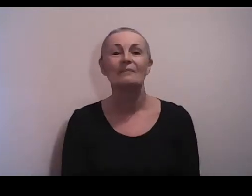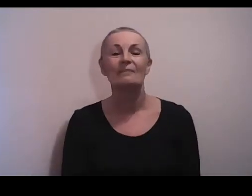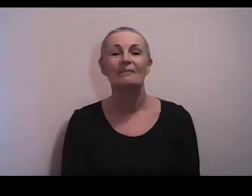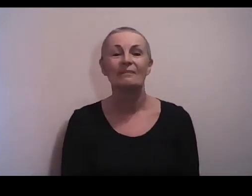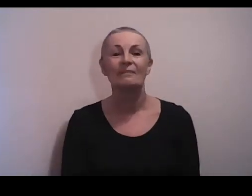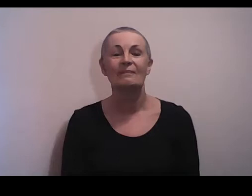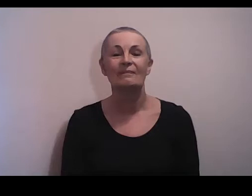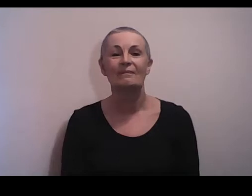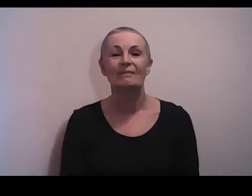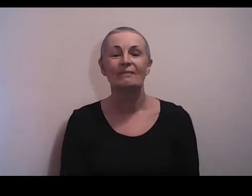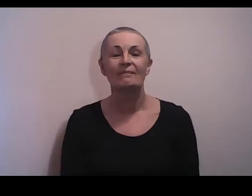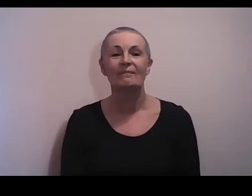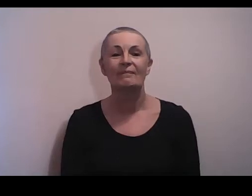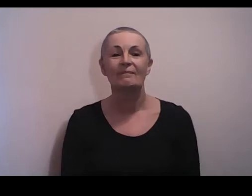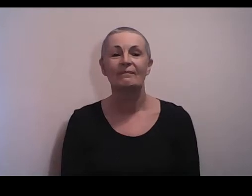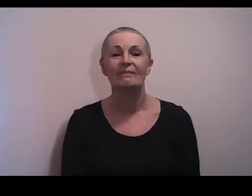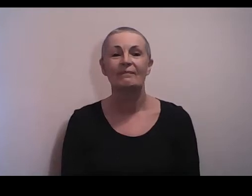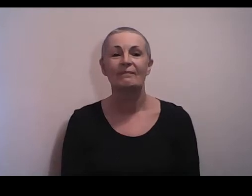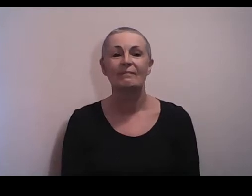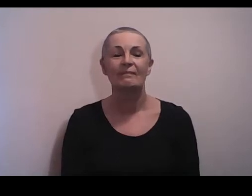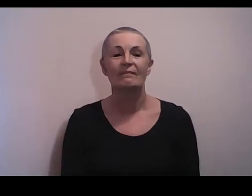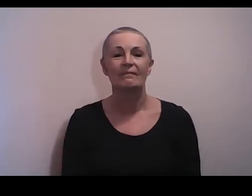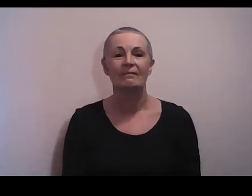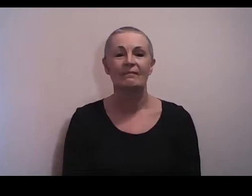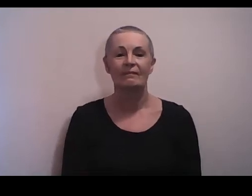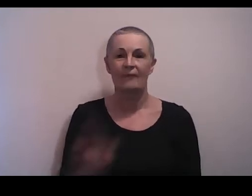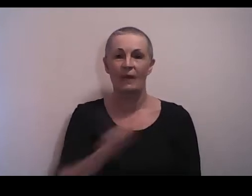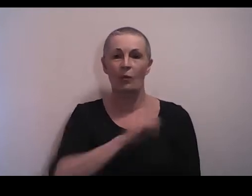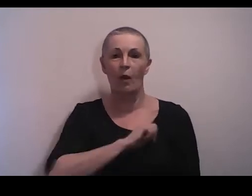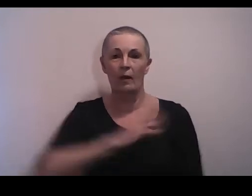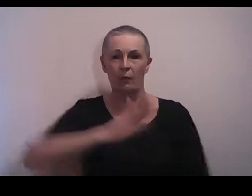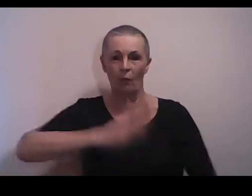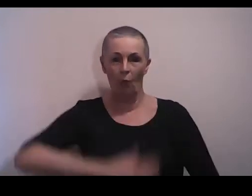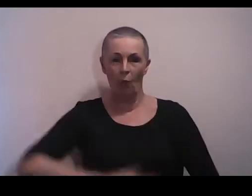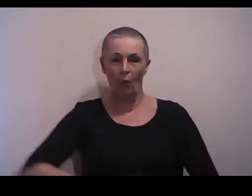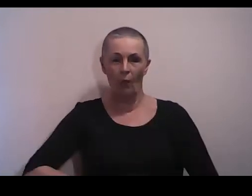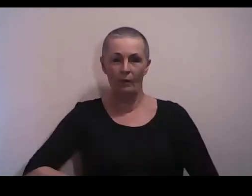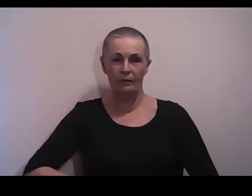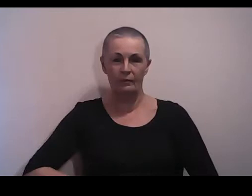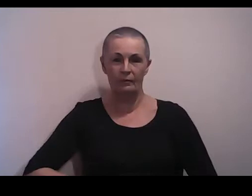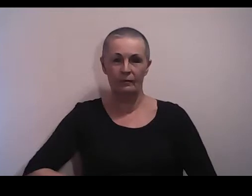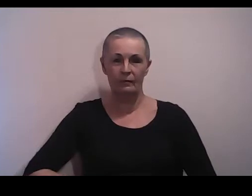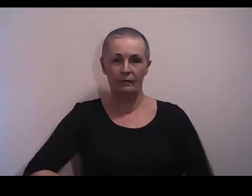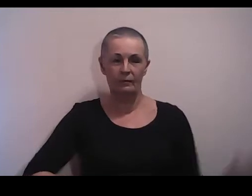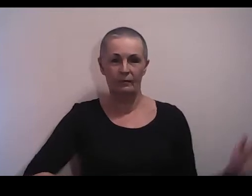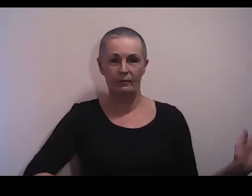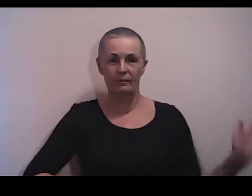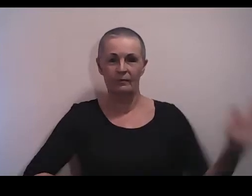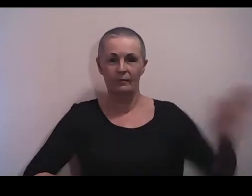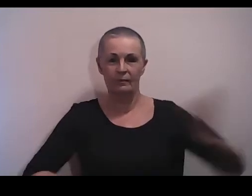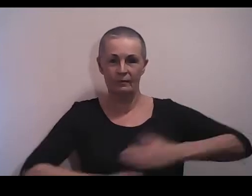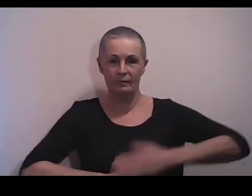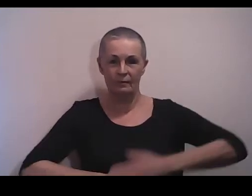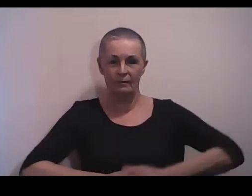That's wonderful. So that's why we put one hand here, and for girls, right hand, boy, and then the other on